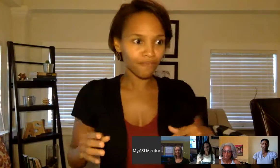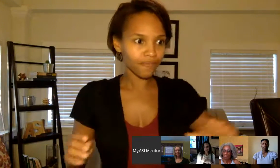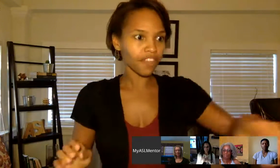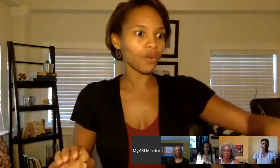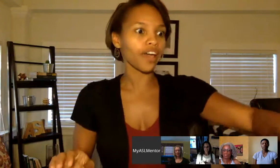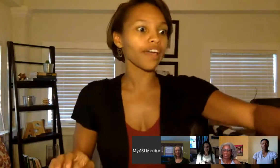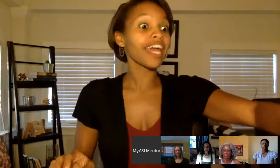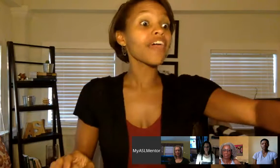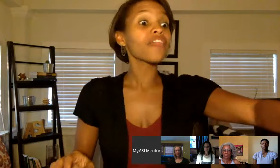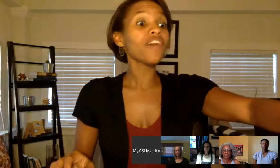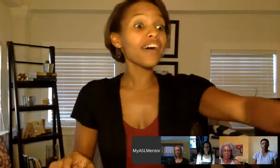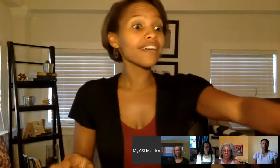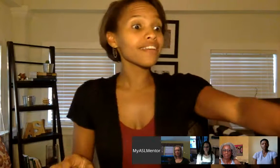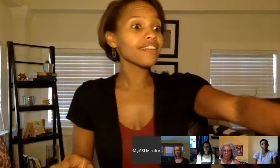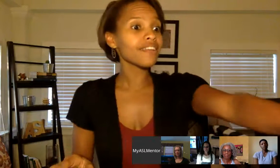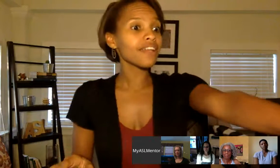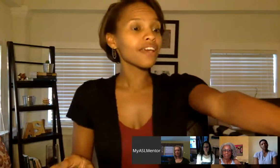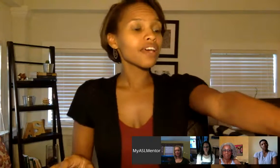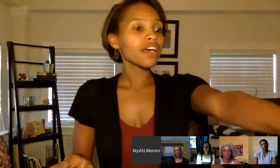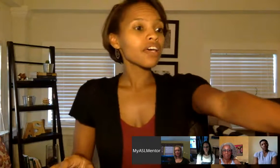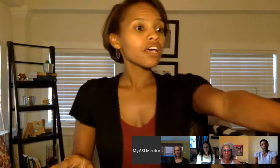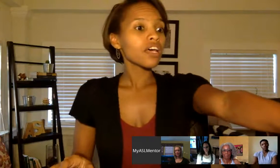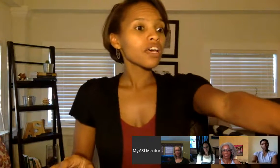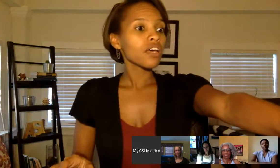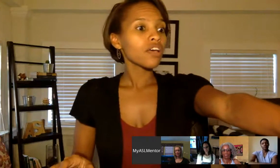leader. Okay. Then